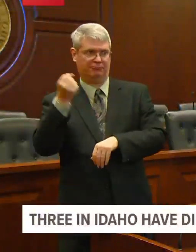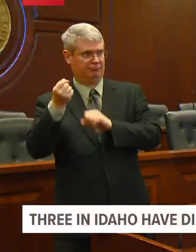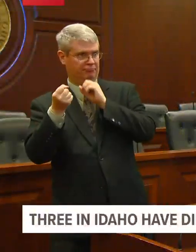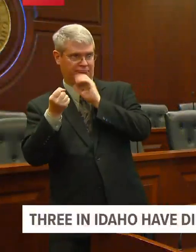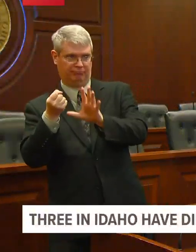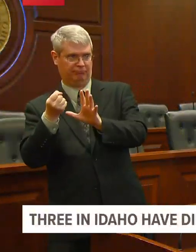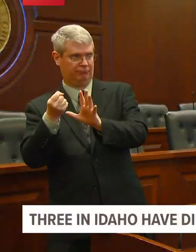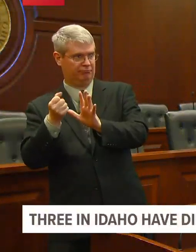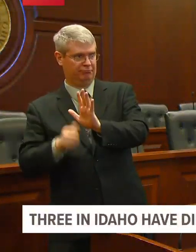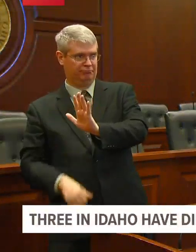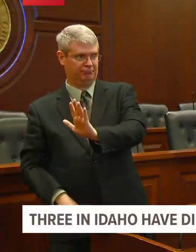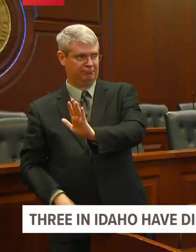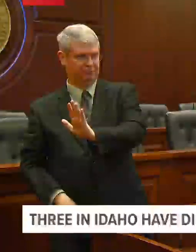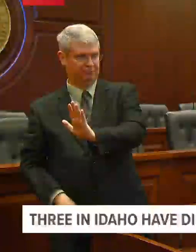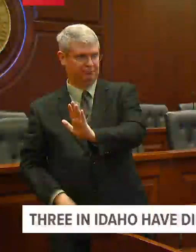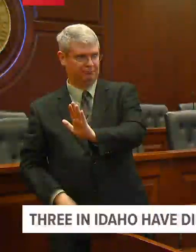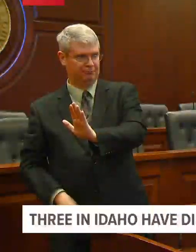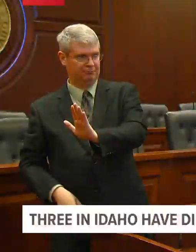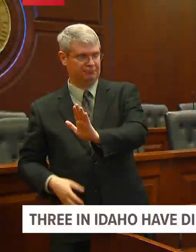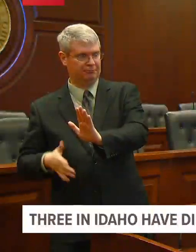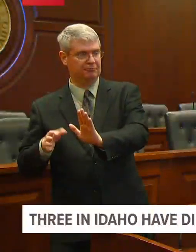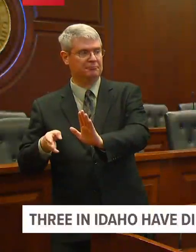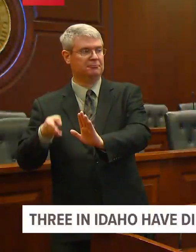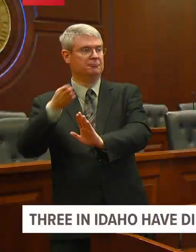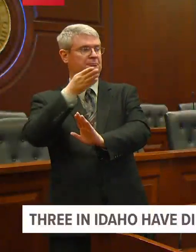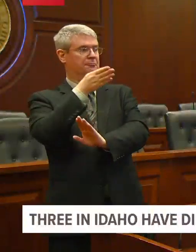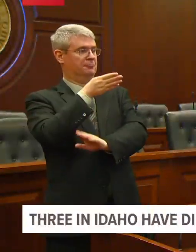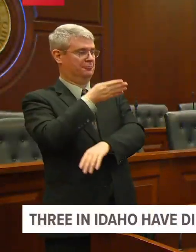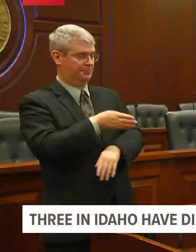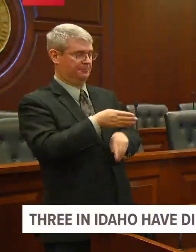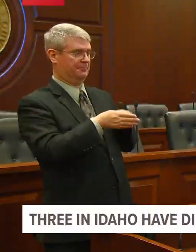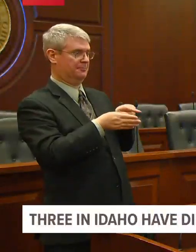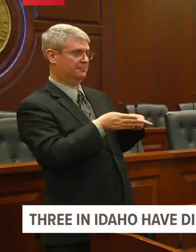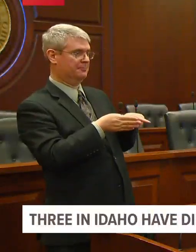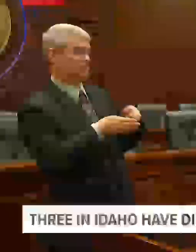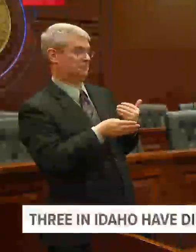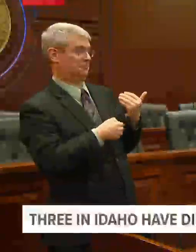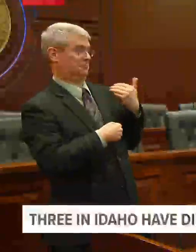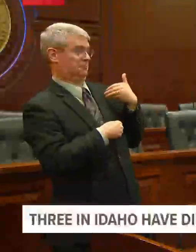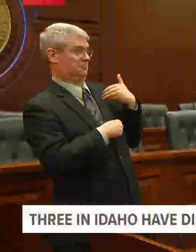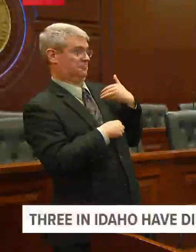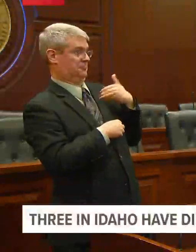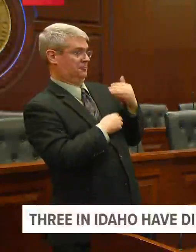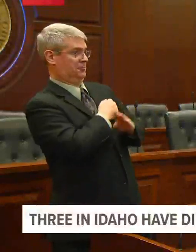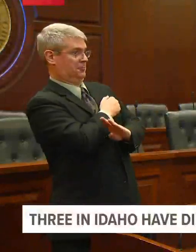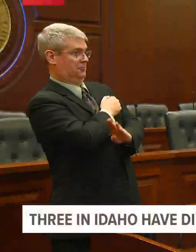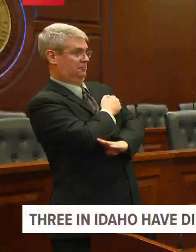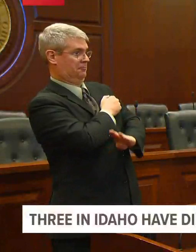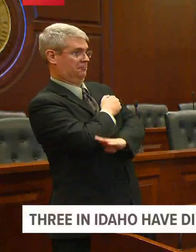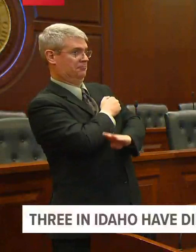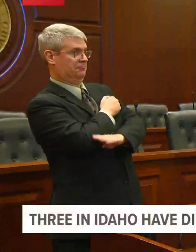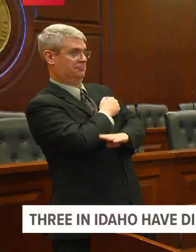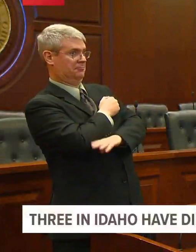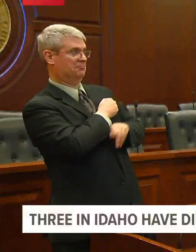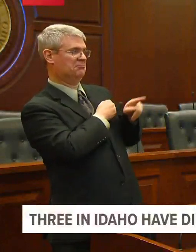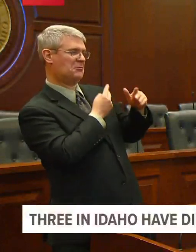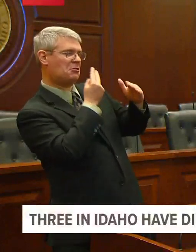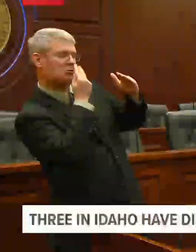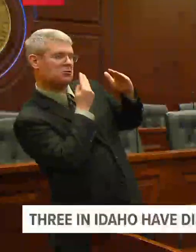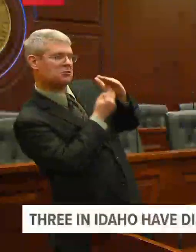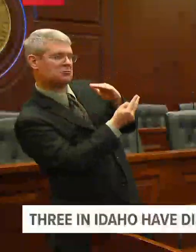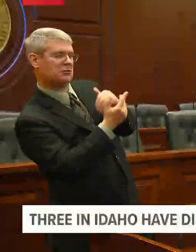were grappling with the reduction in anticipated revenue because of income taxes, I